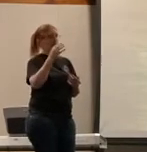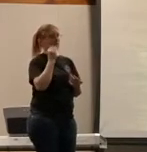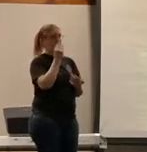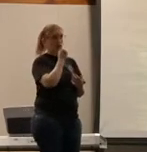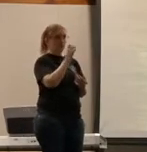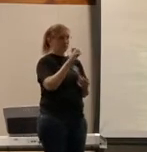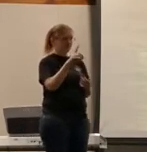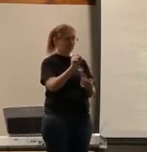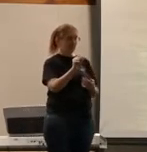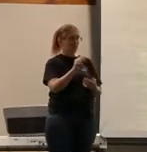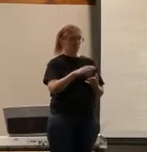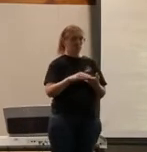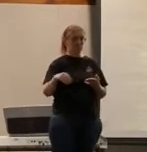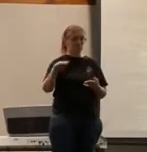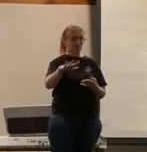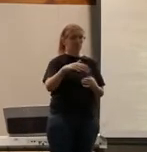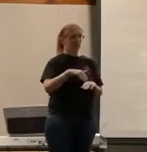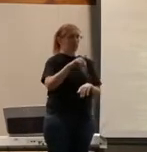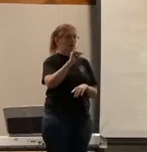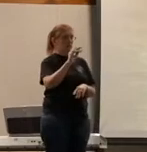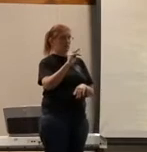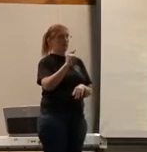had lint. Said, God, here you go.